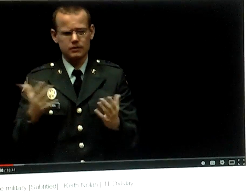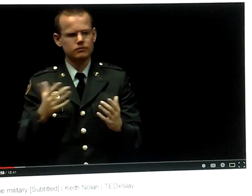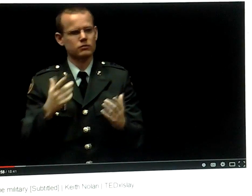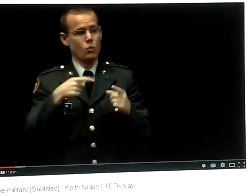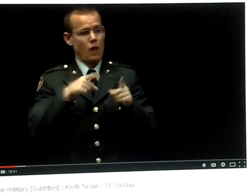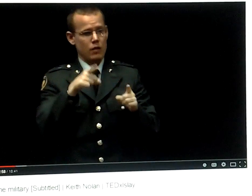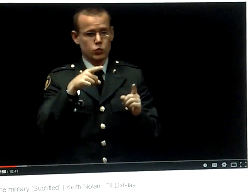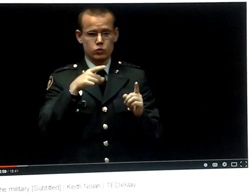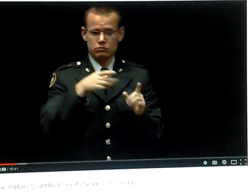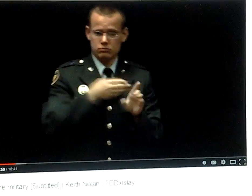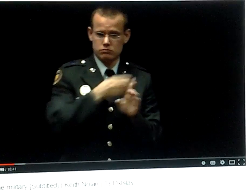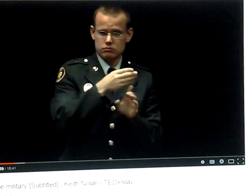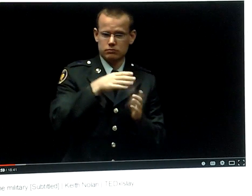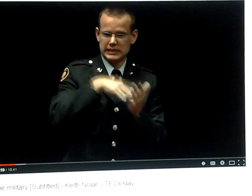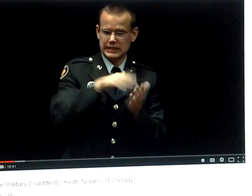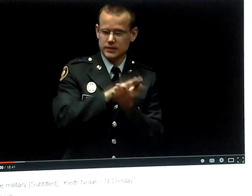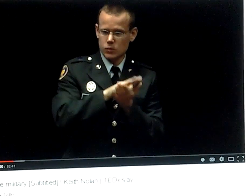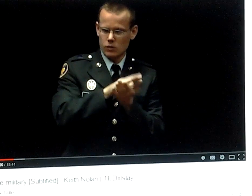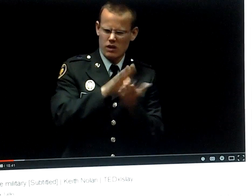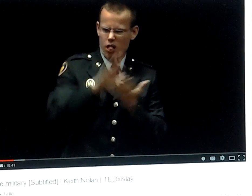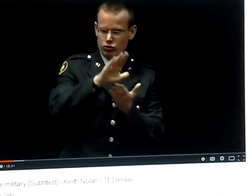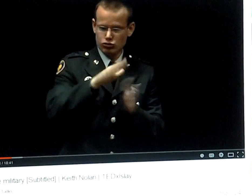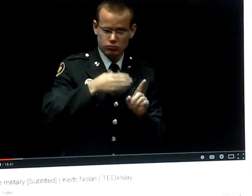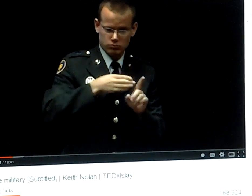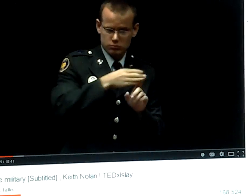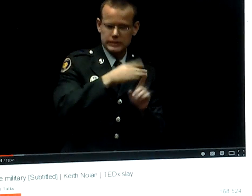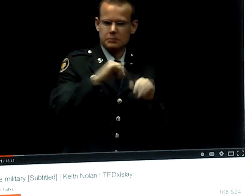So I wanted to go to the officer training.